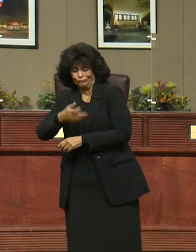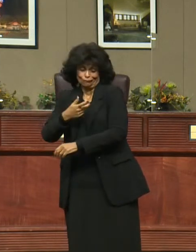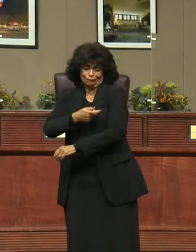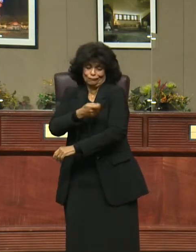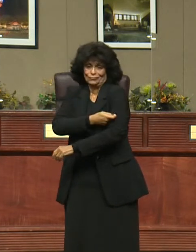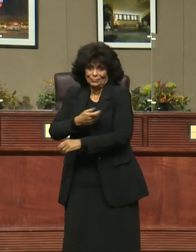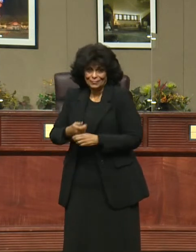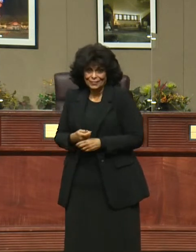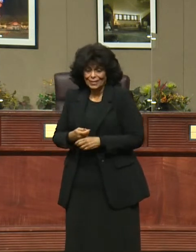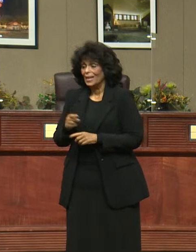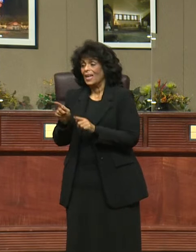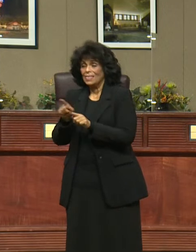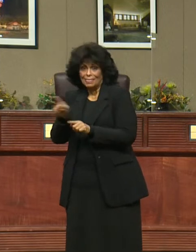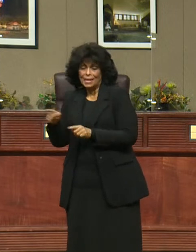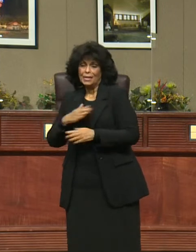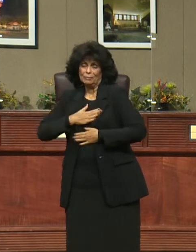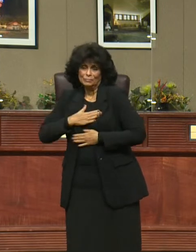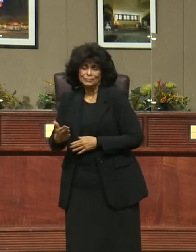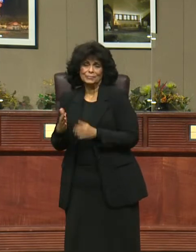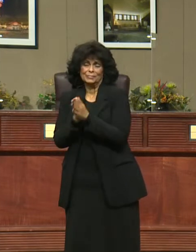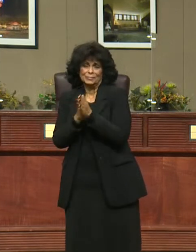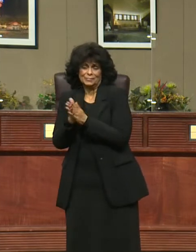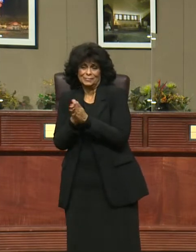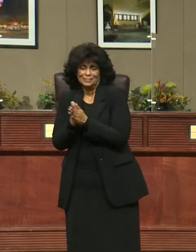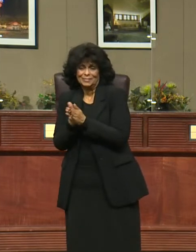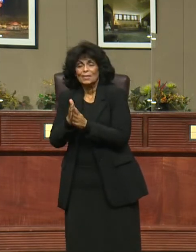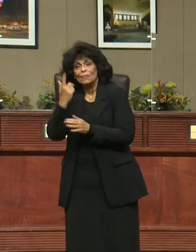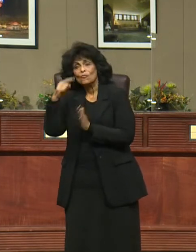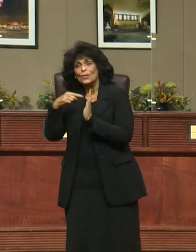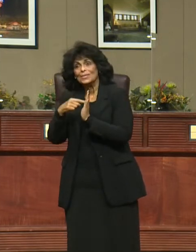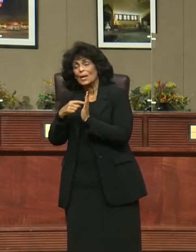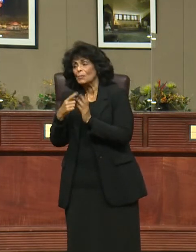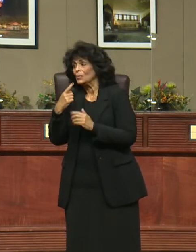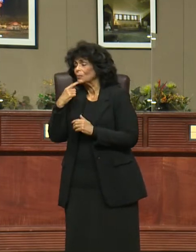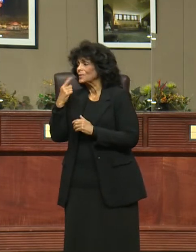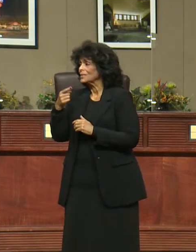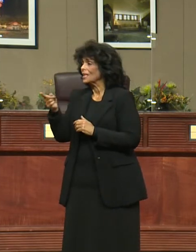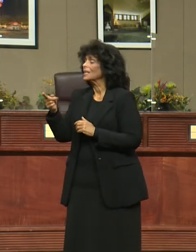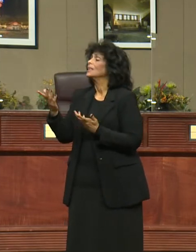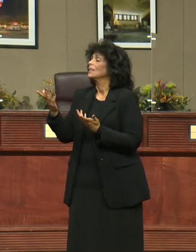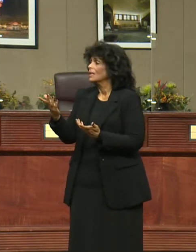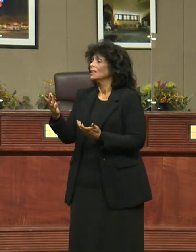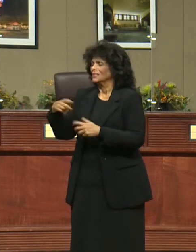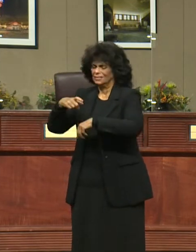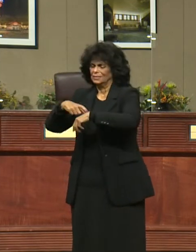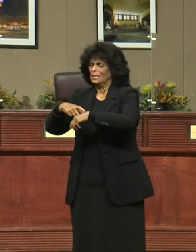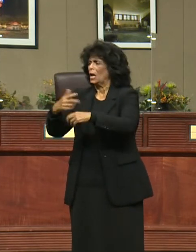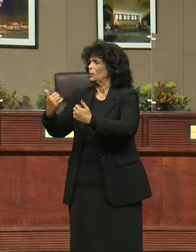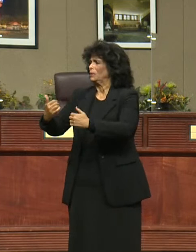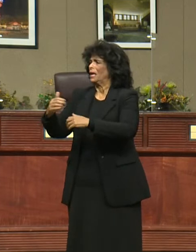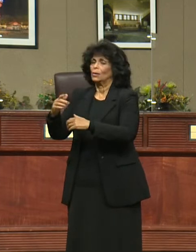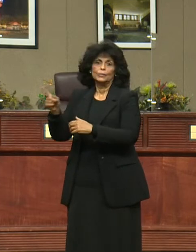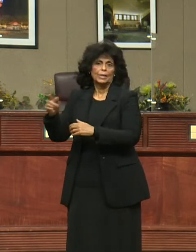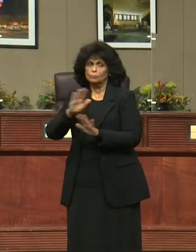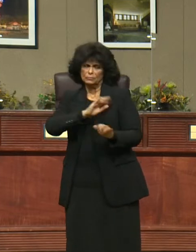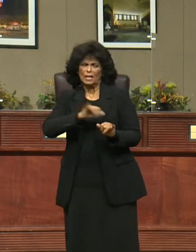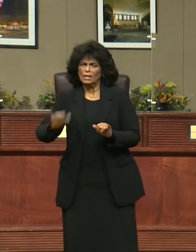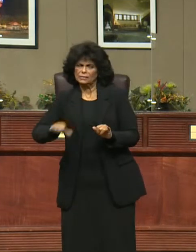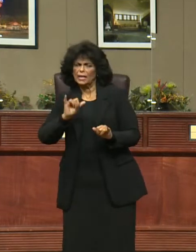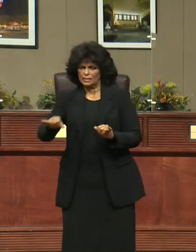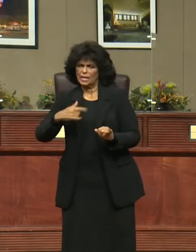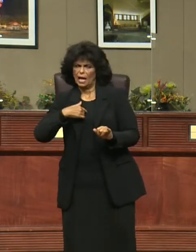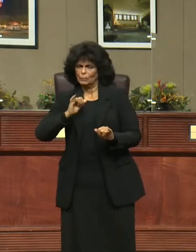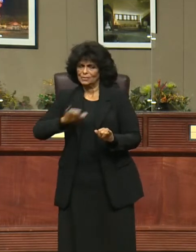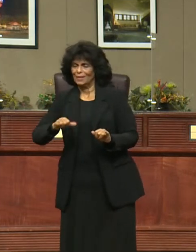o'clock, I have said to them, hey, let's go. I have no, we want to stay to the end. Let go, you nurses. Totally dedicated troop. I